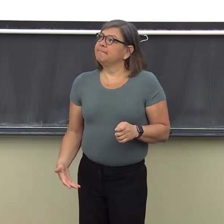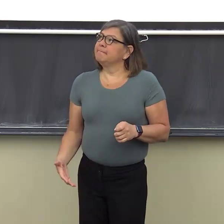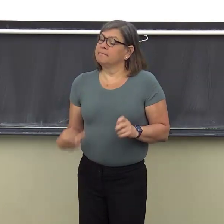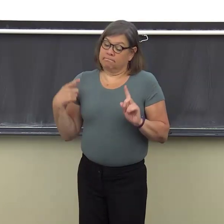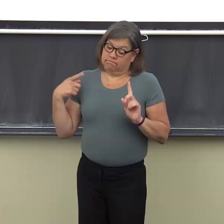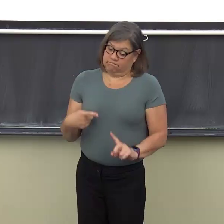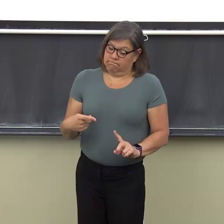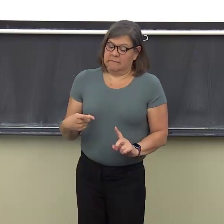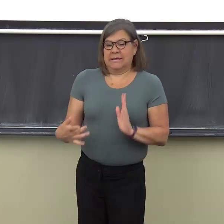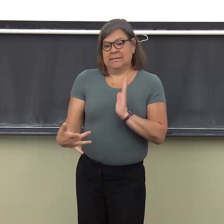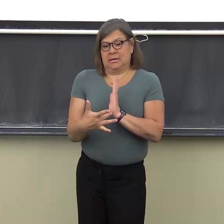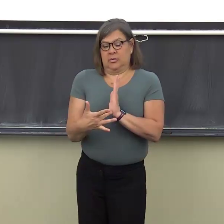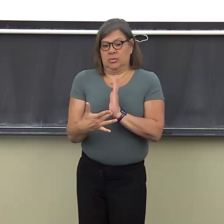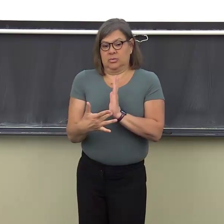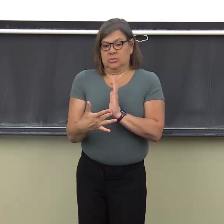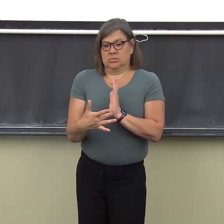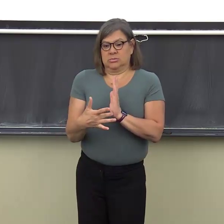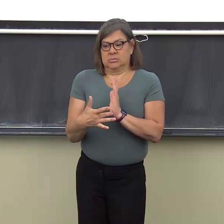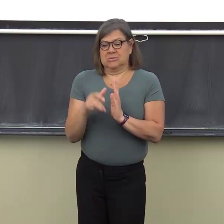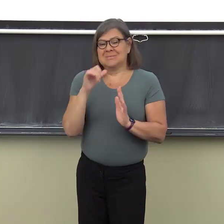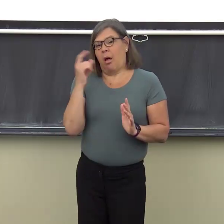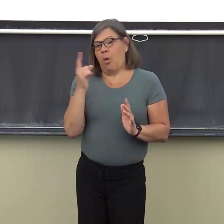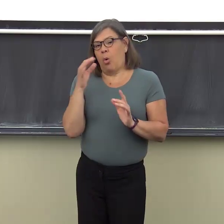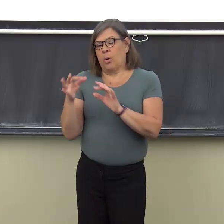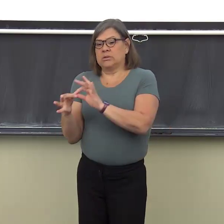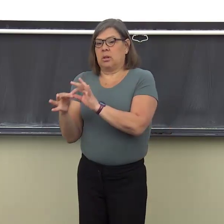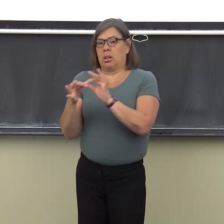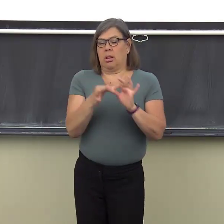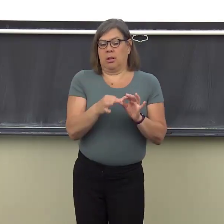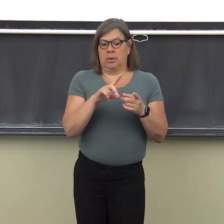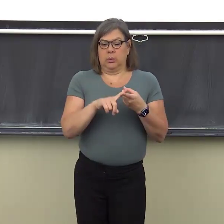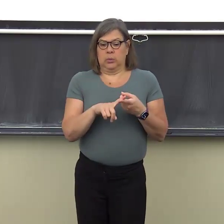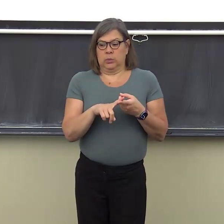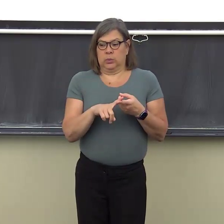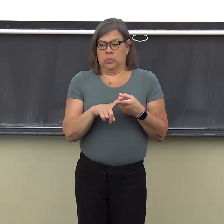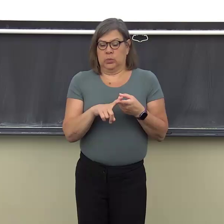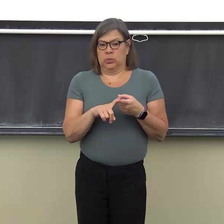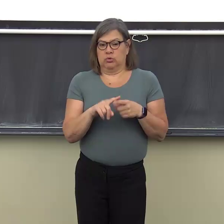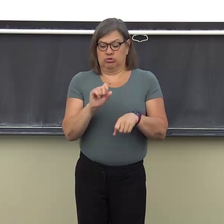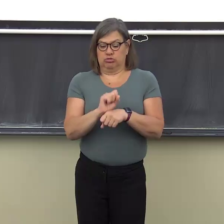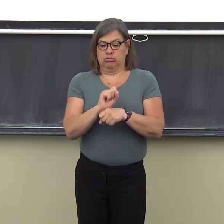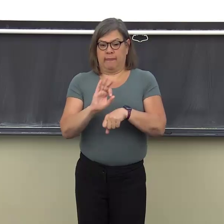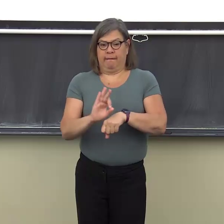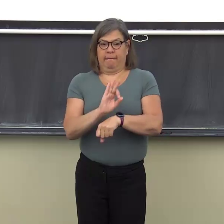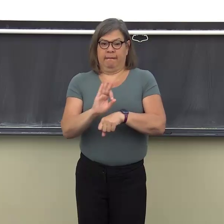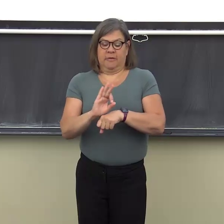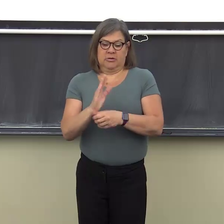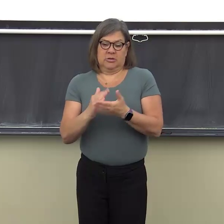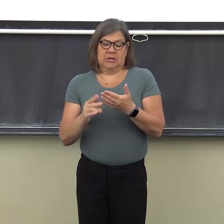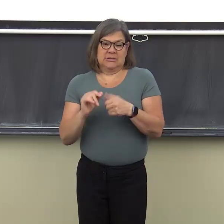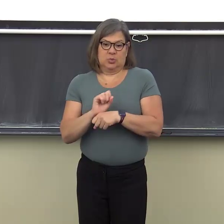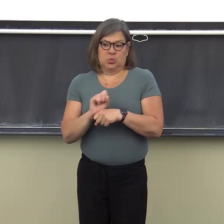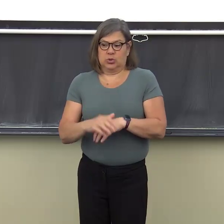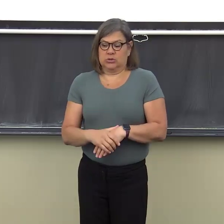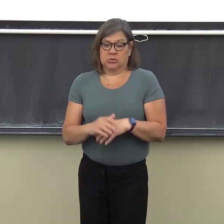specific and technical, and isn't always relevant to like the job function that somebody is working